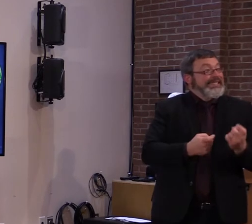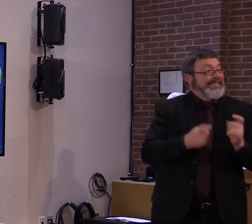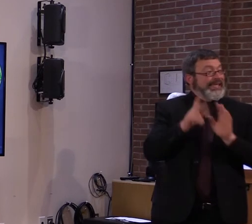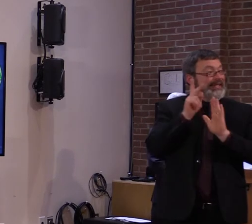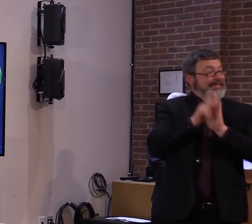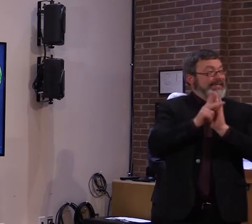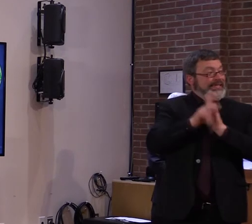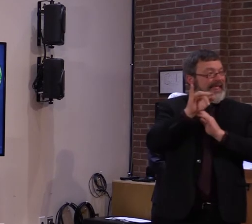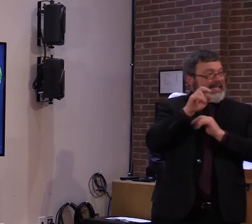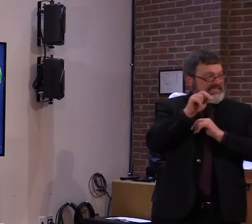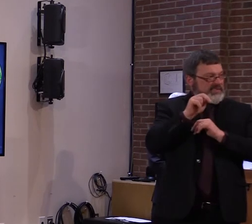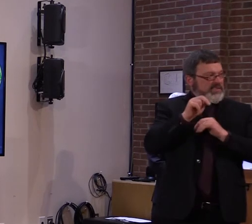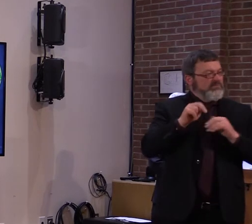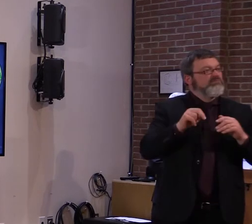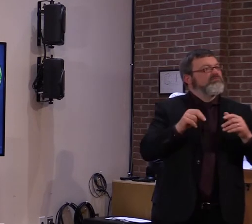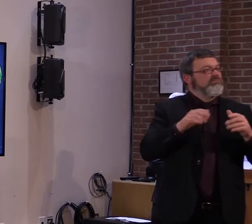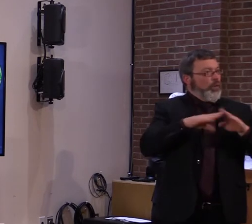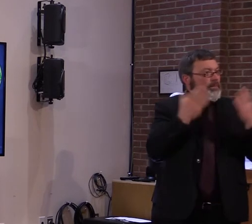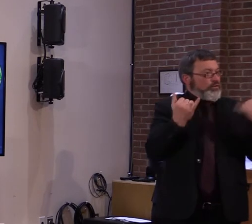week.